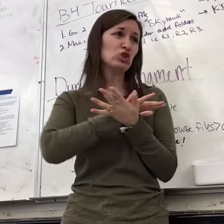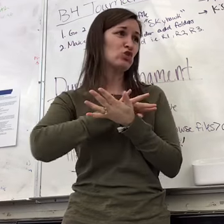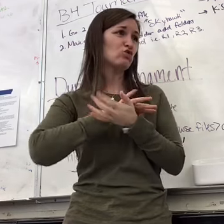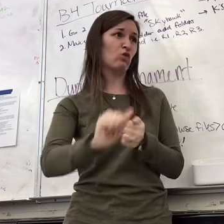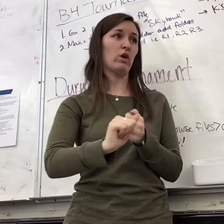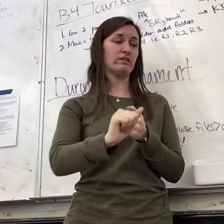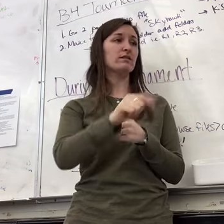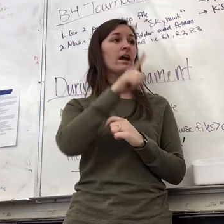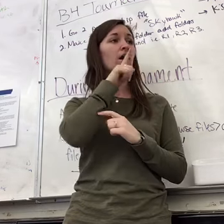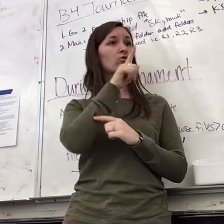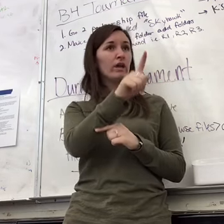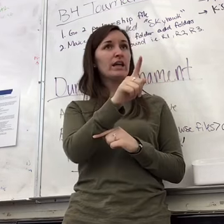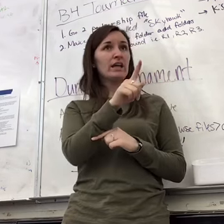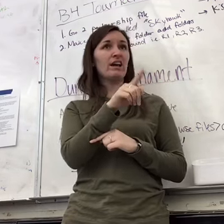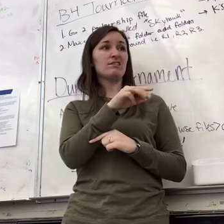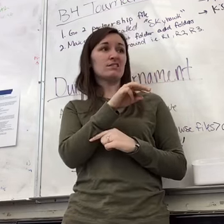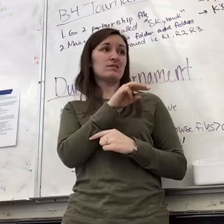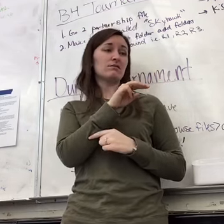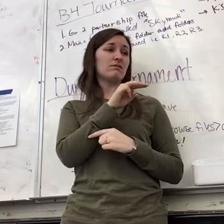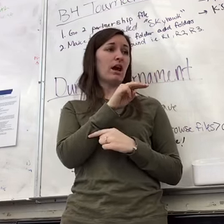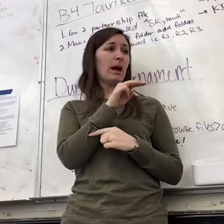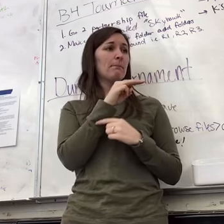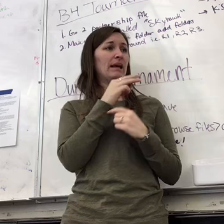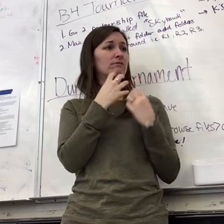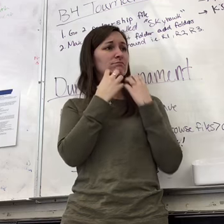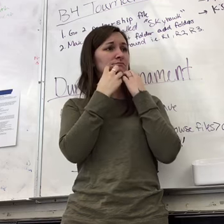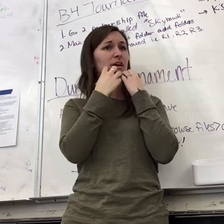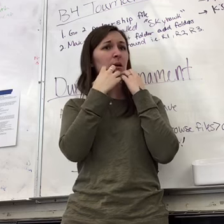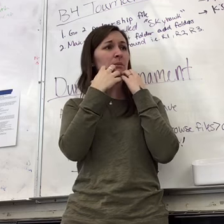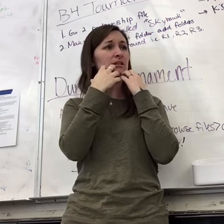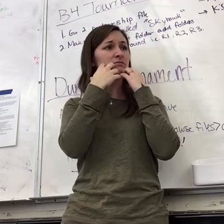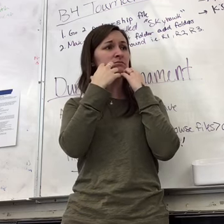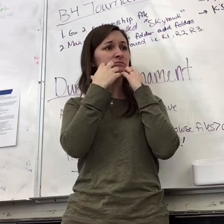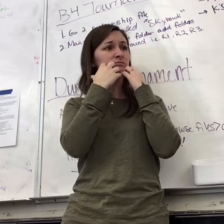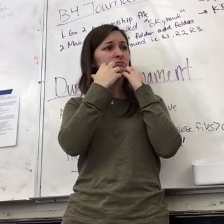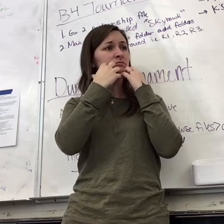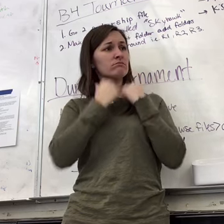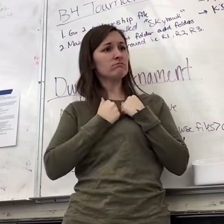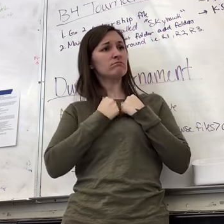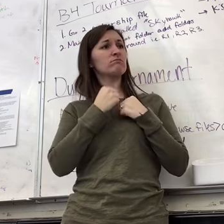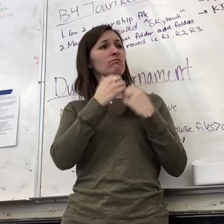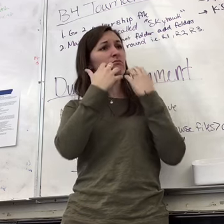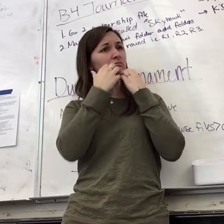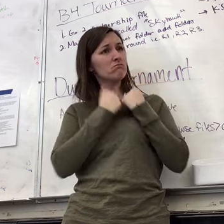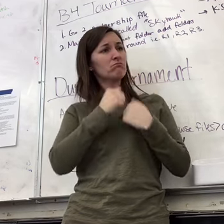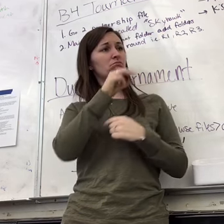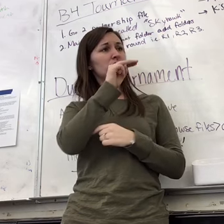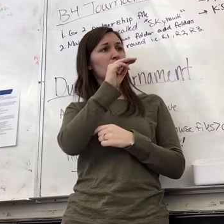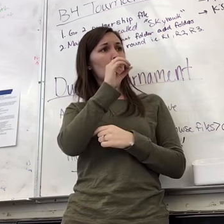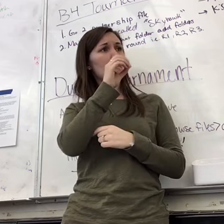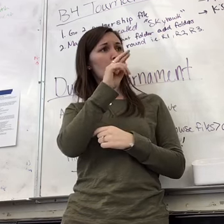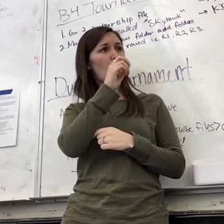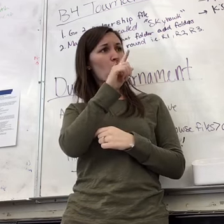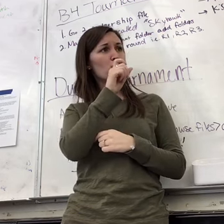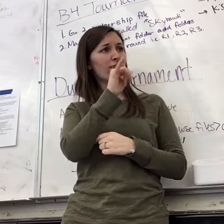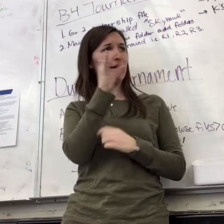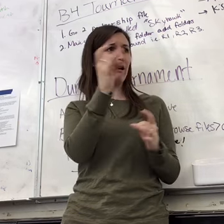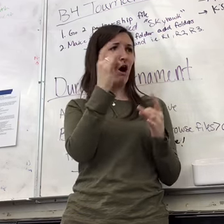morally awful because people start to be able to say, we're never going to win this war. It's politically and socially because it completely destroys